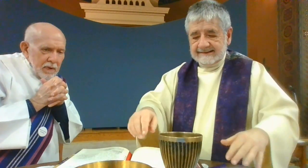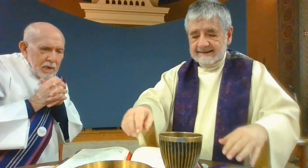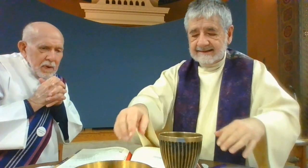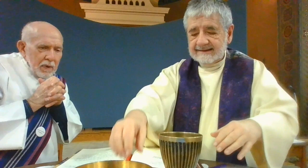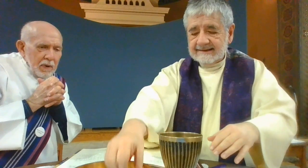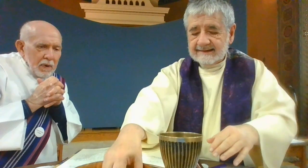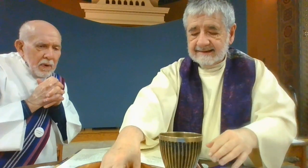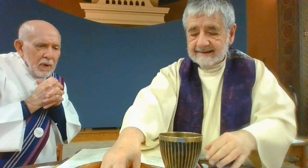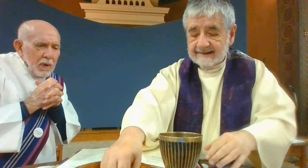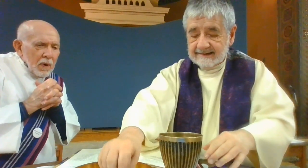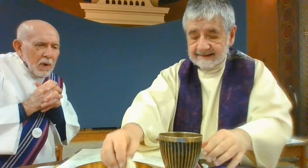Lamb